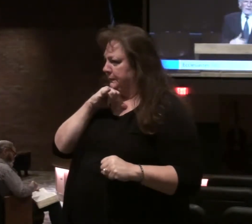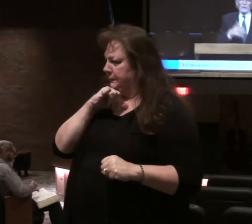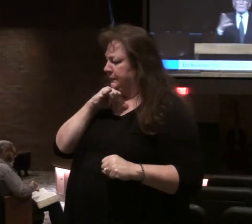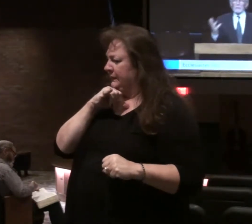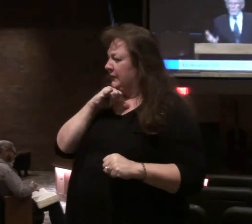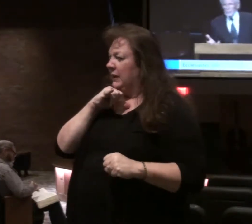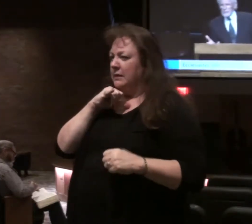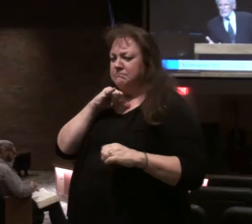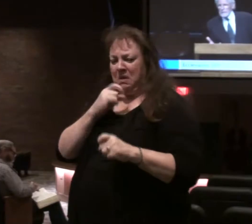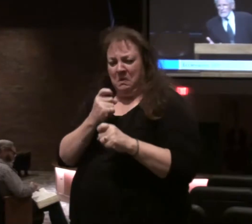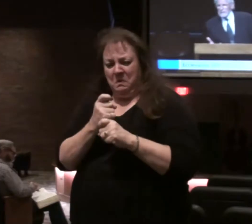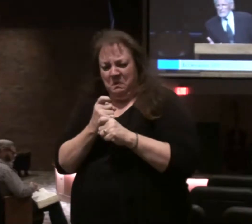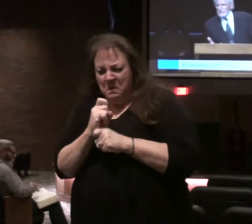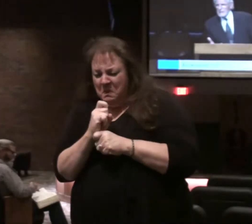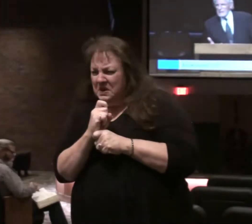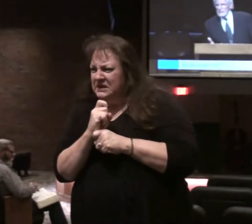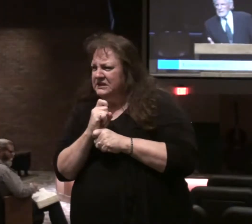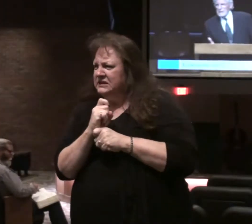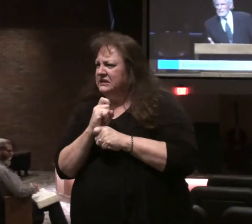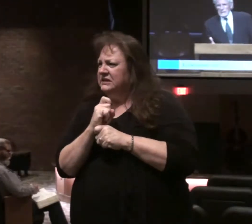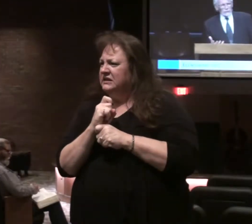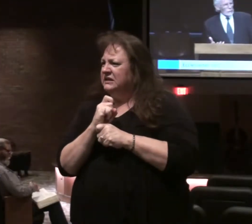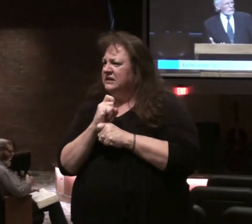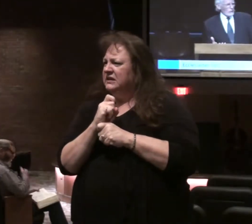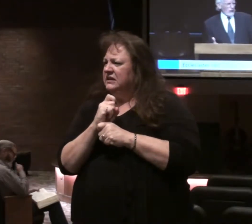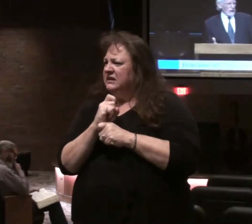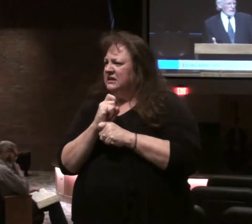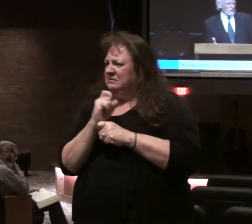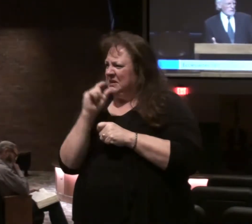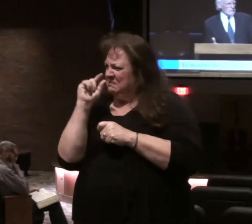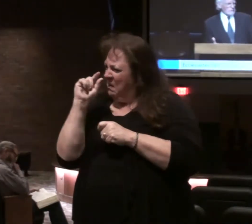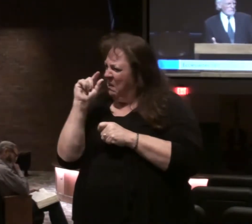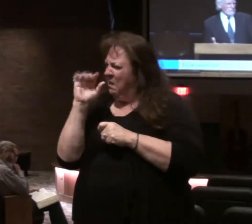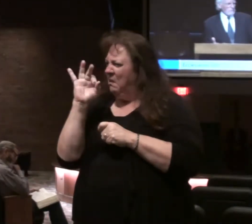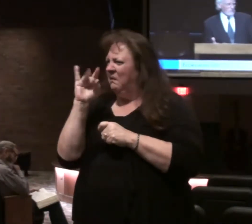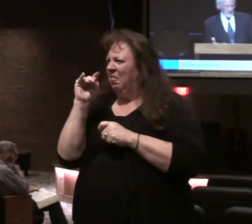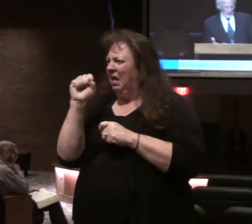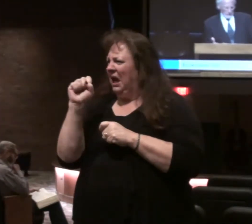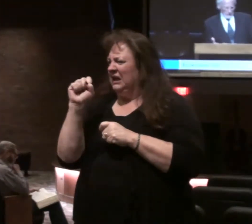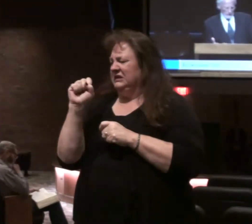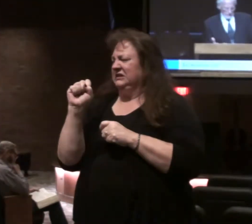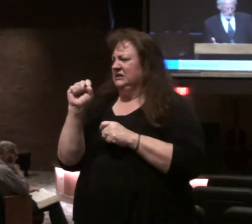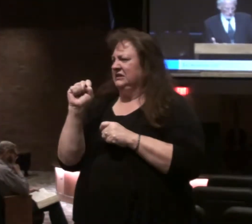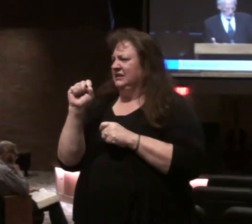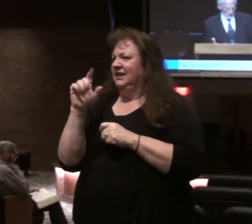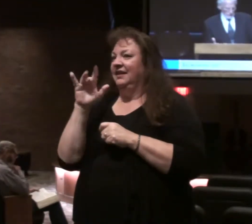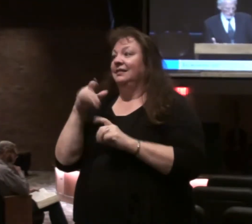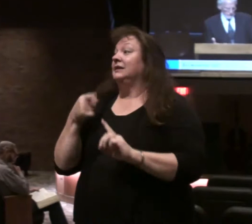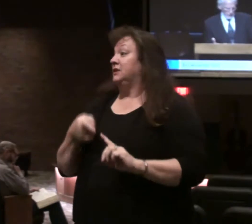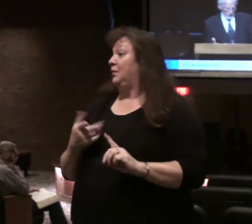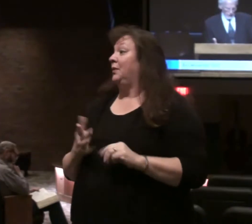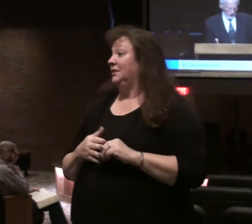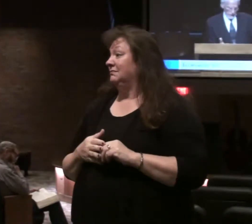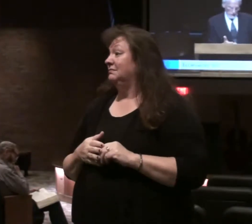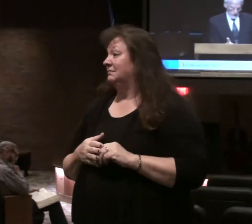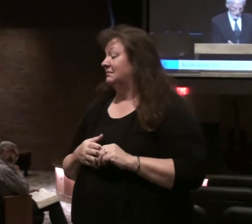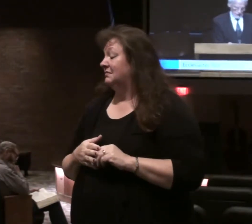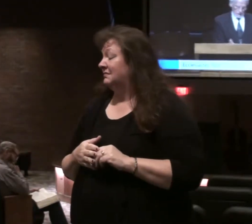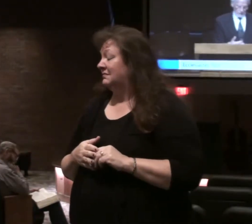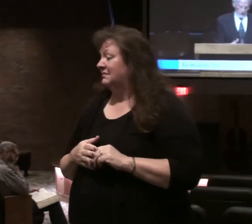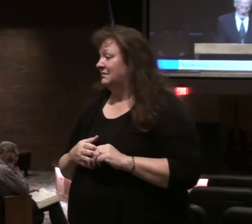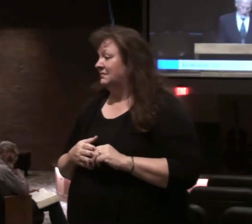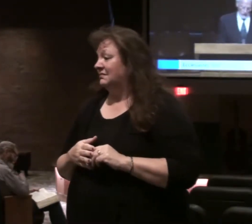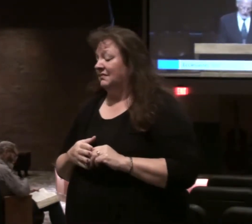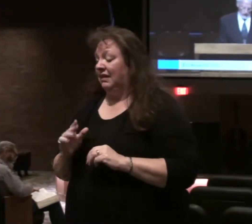And yet it could be ruined by these little flies. That's the point. And